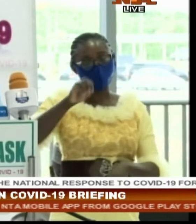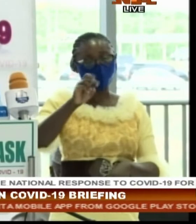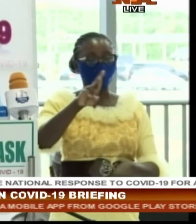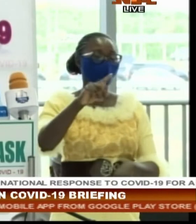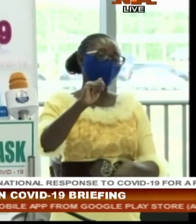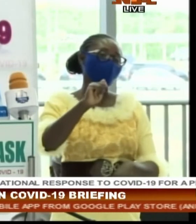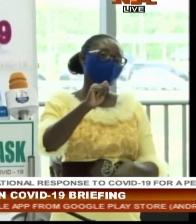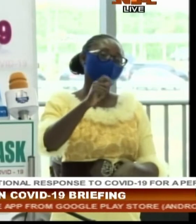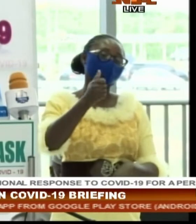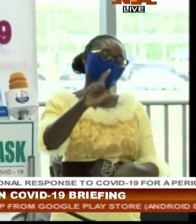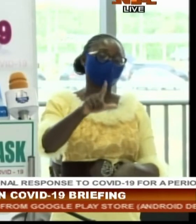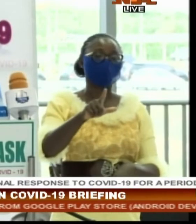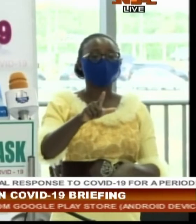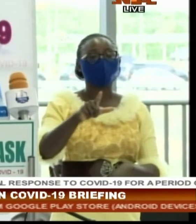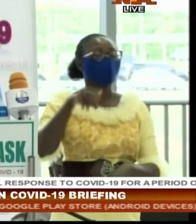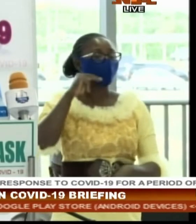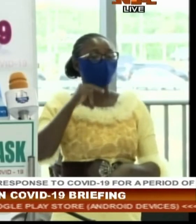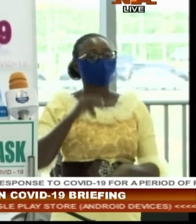International Travel Portal,